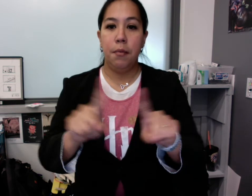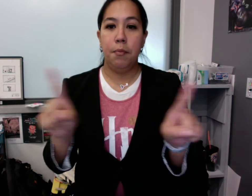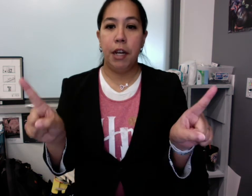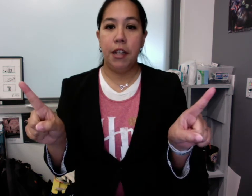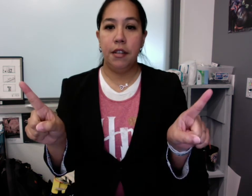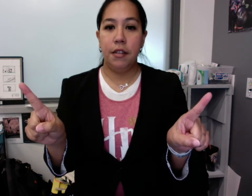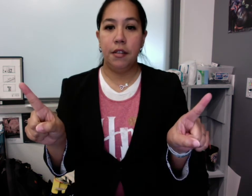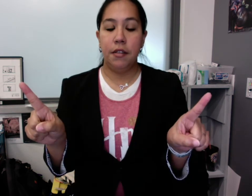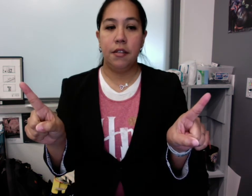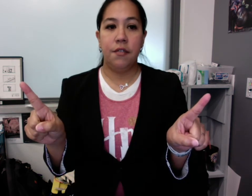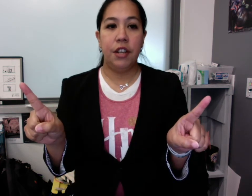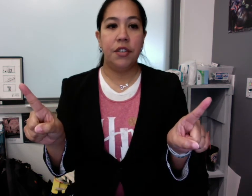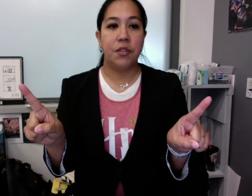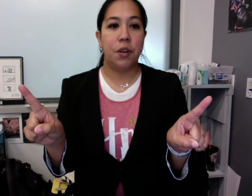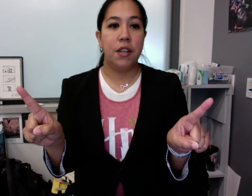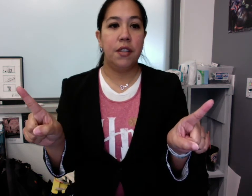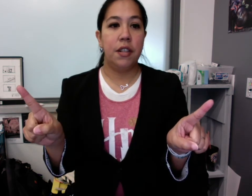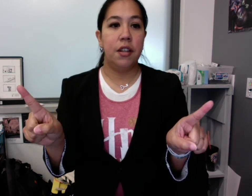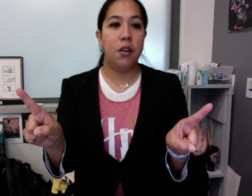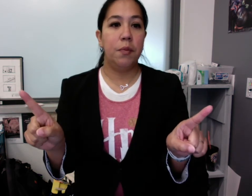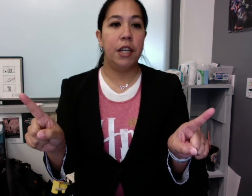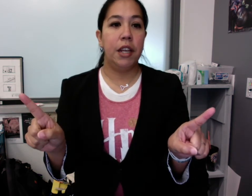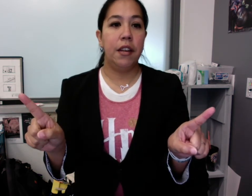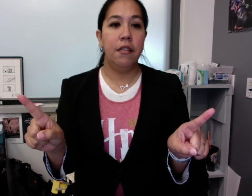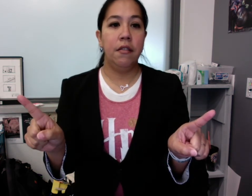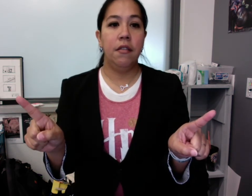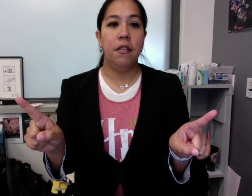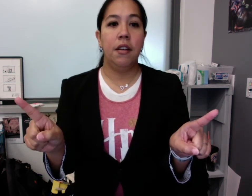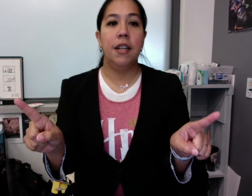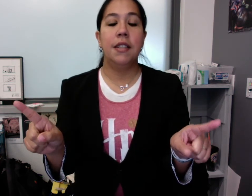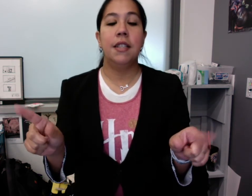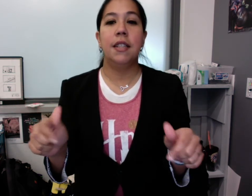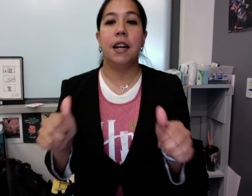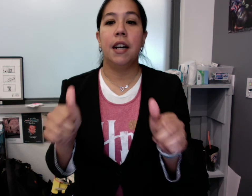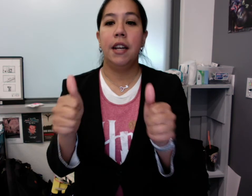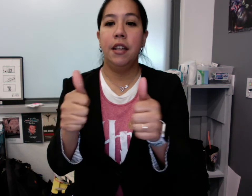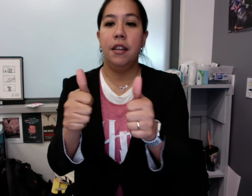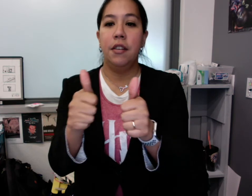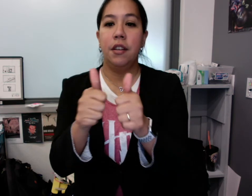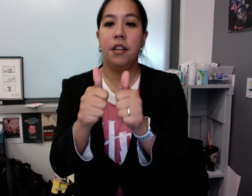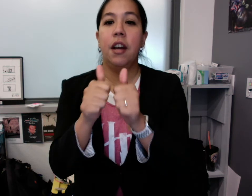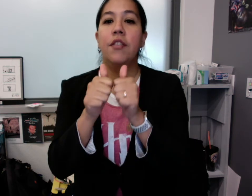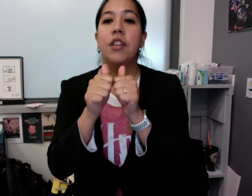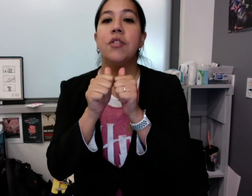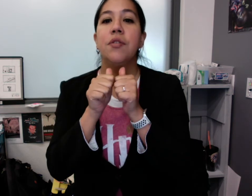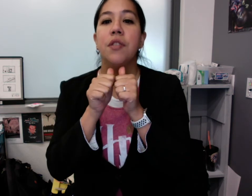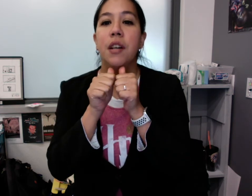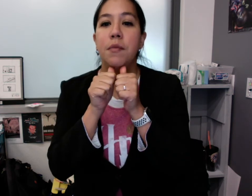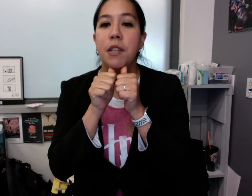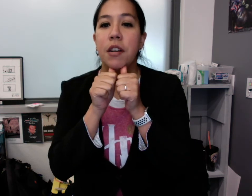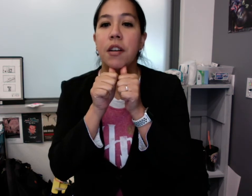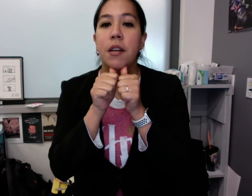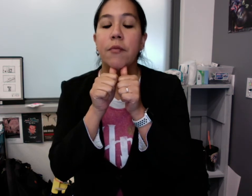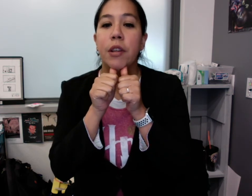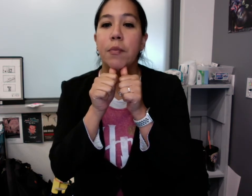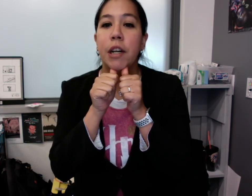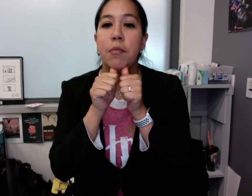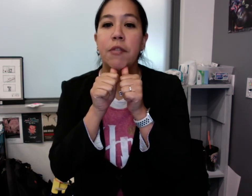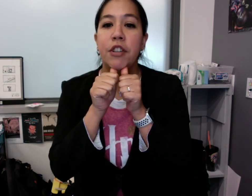Butt is the fingers crossed and then open again. Deny, you're going to have your 2 thumbs, they're going to come from the bottom of your